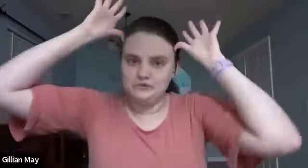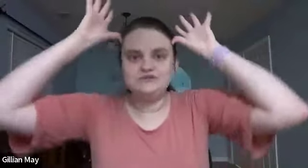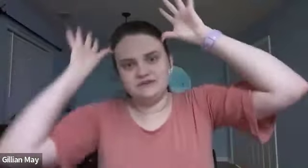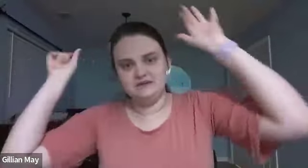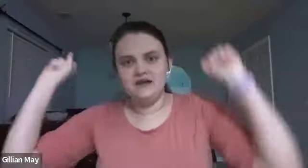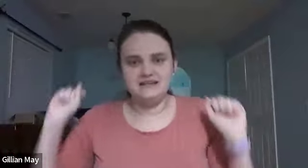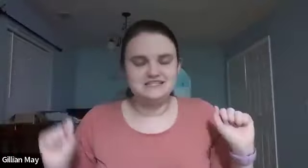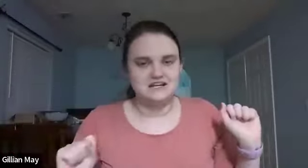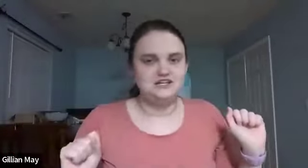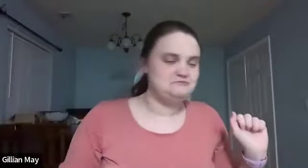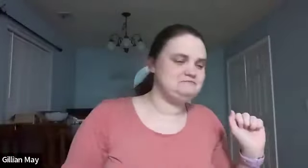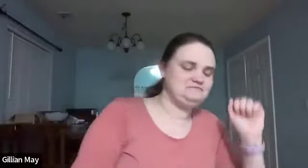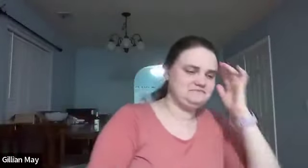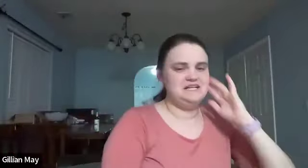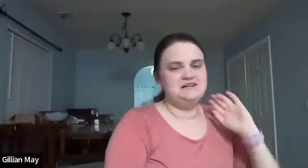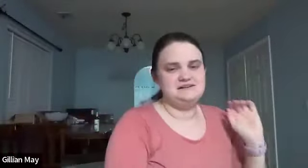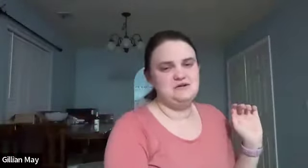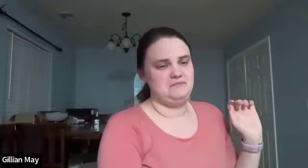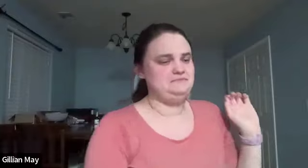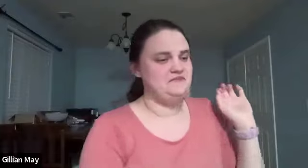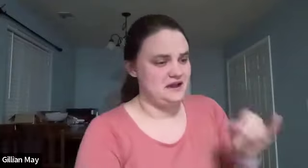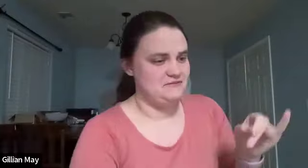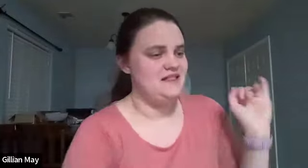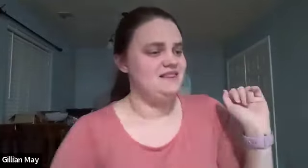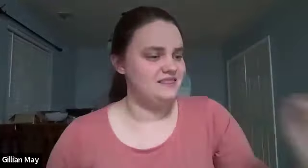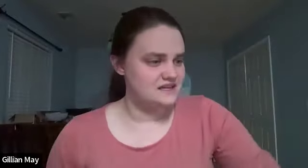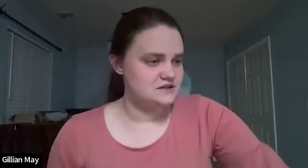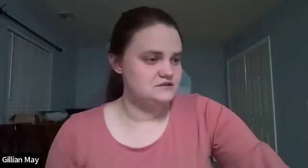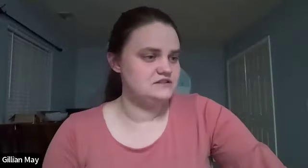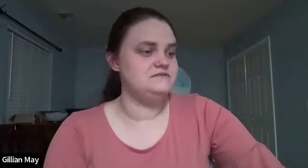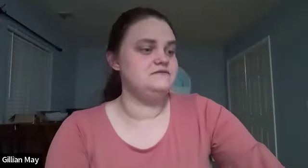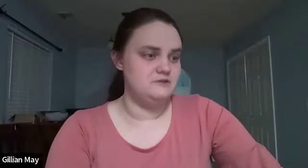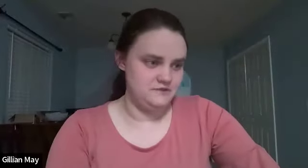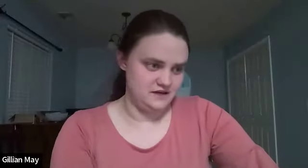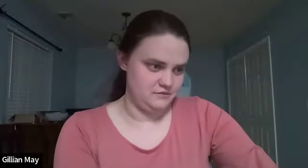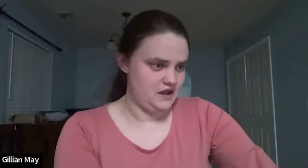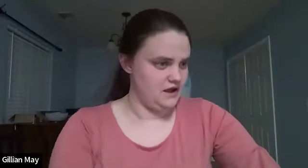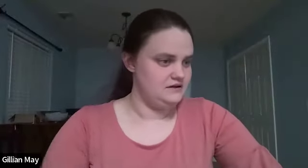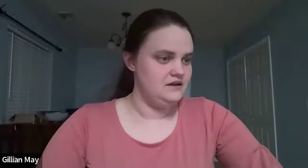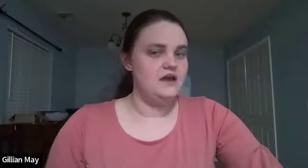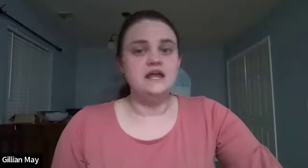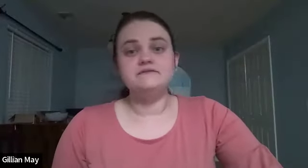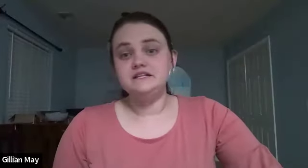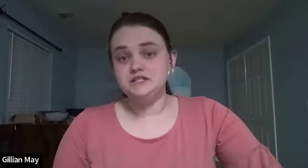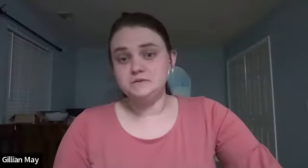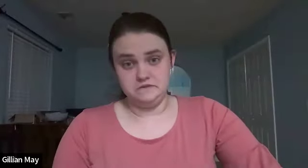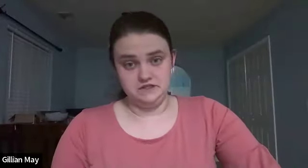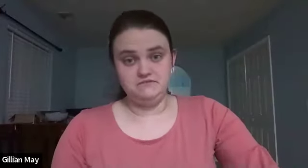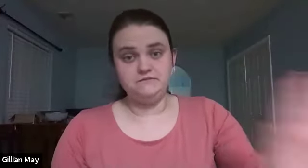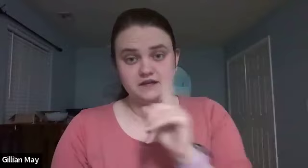moose when they do that, and it's kind of cute. Okay, now let's go to the very beginning we had, and if I do forget